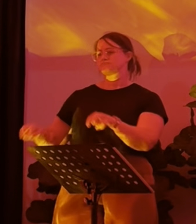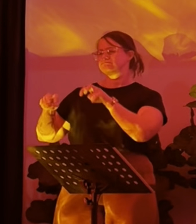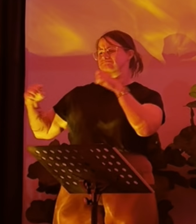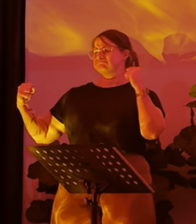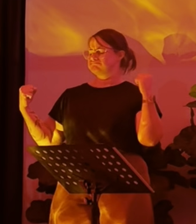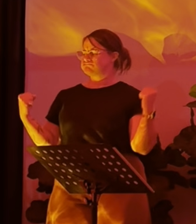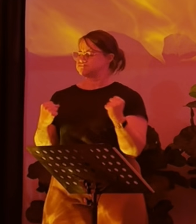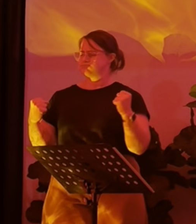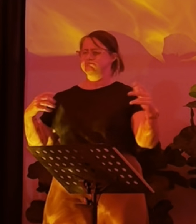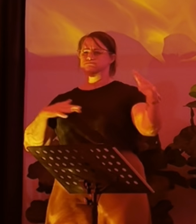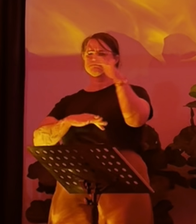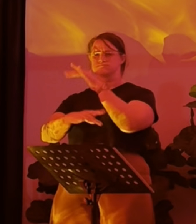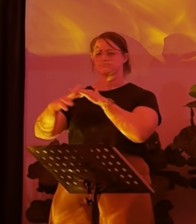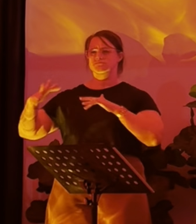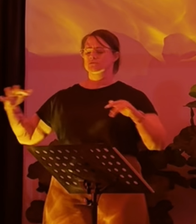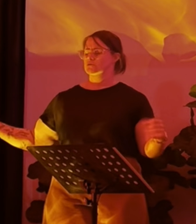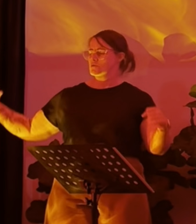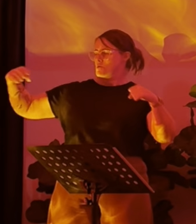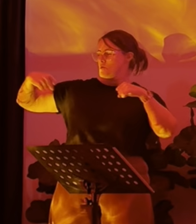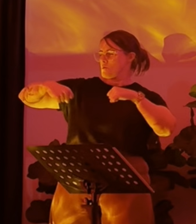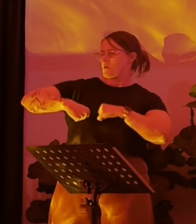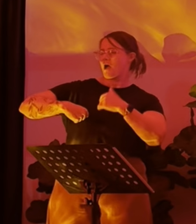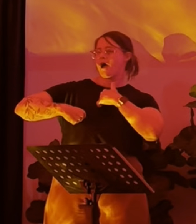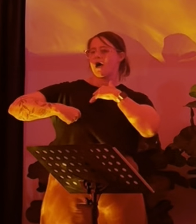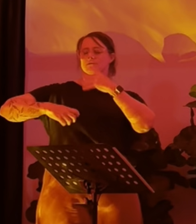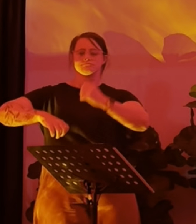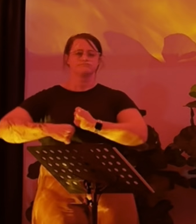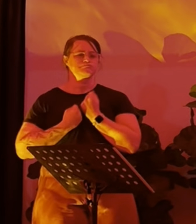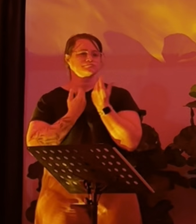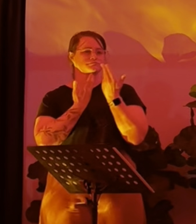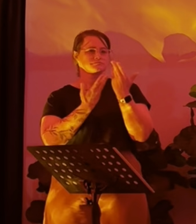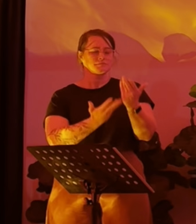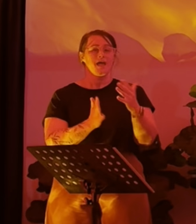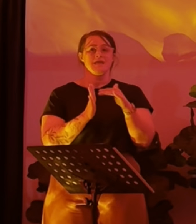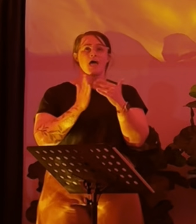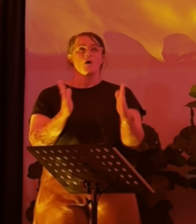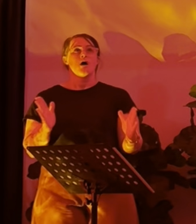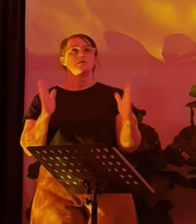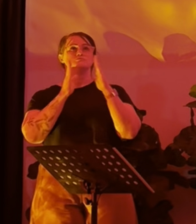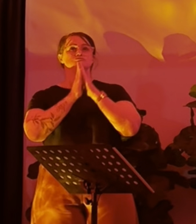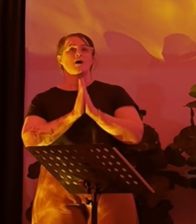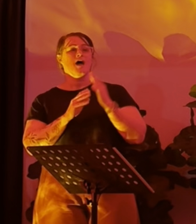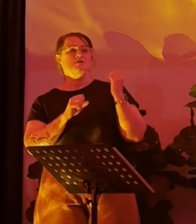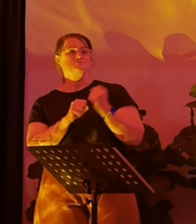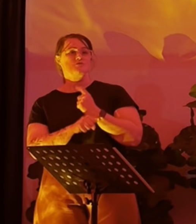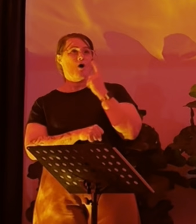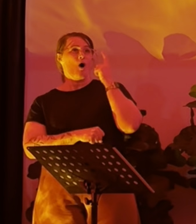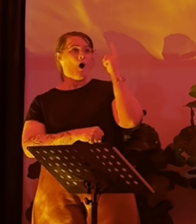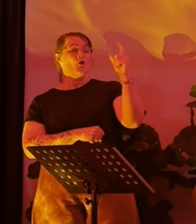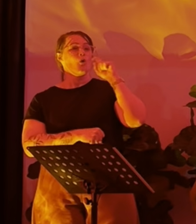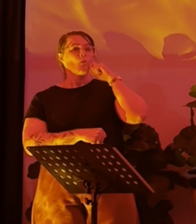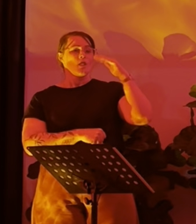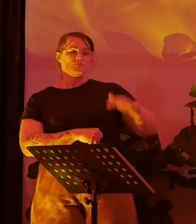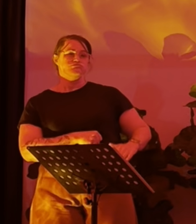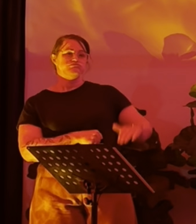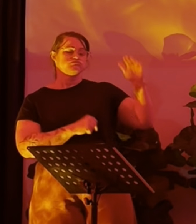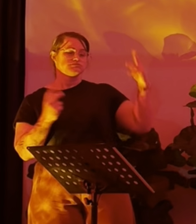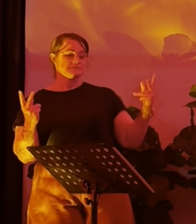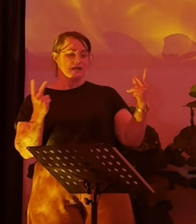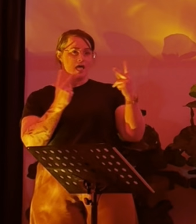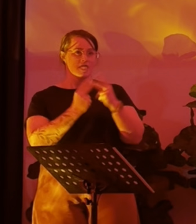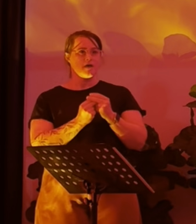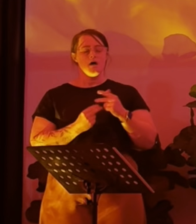cold. It was you pulling me close. I gave you my heart to hold. And I pray to God that one day the grip we bring old. But hard as I'm trying to